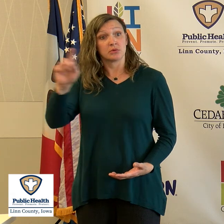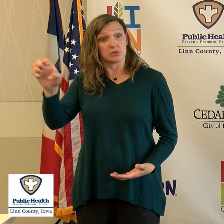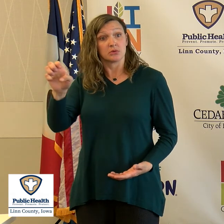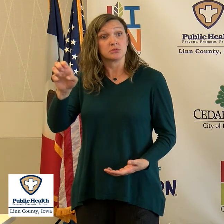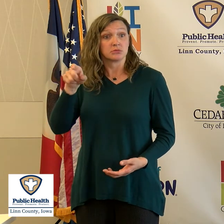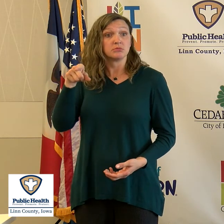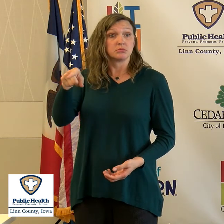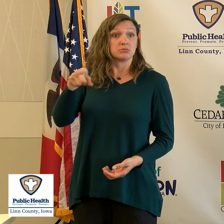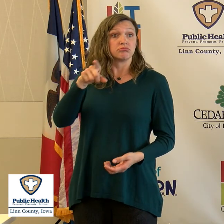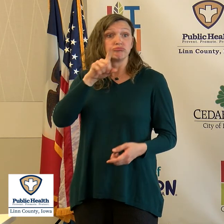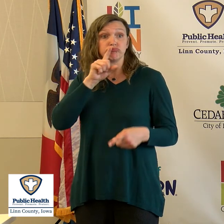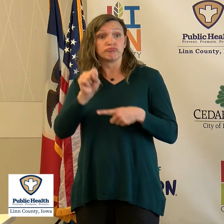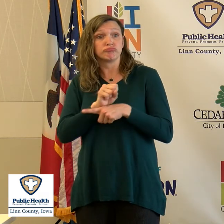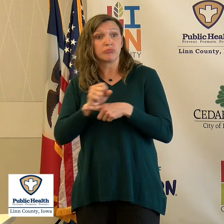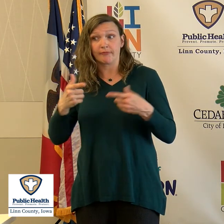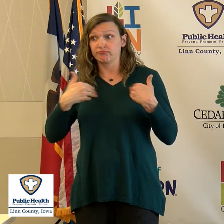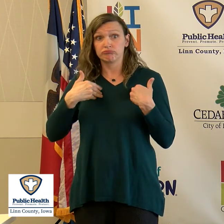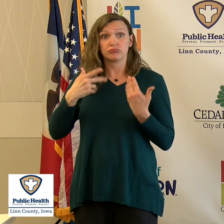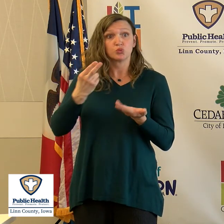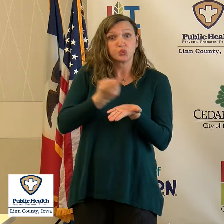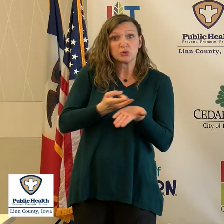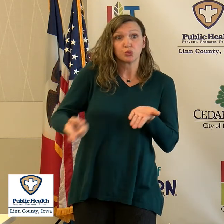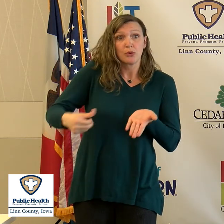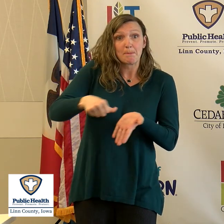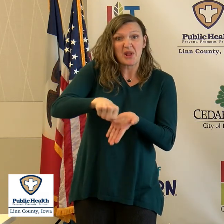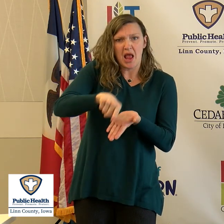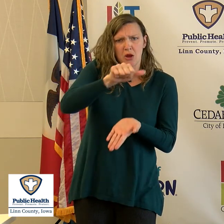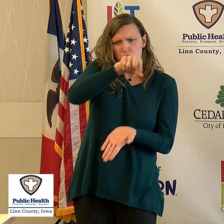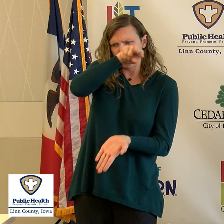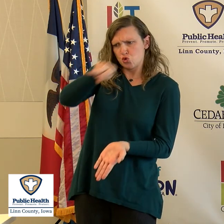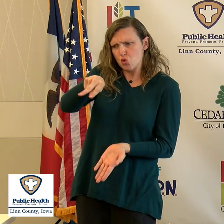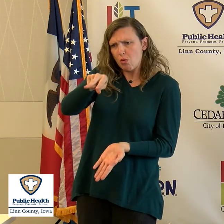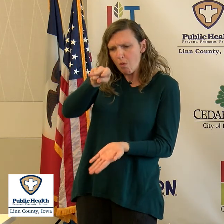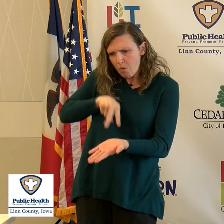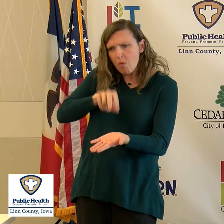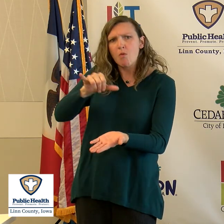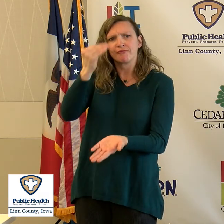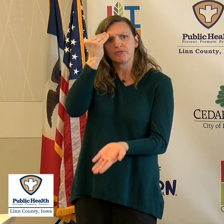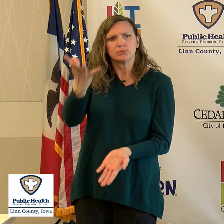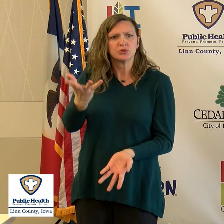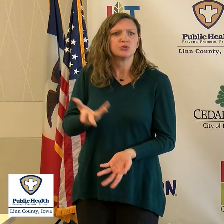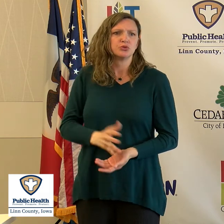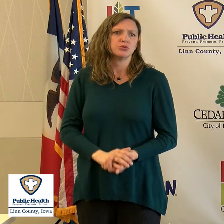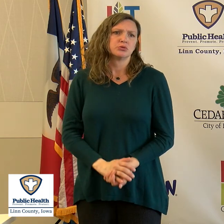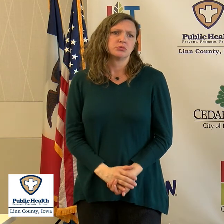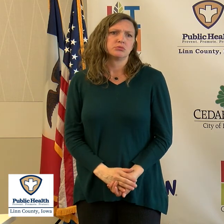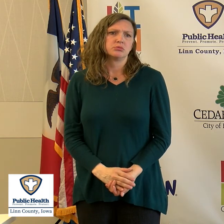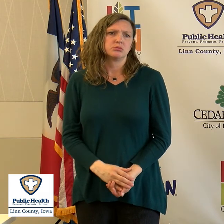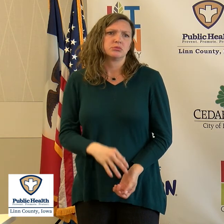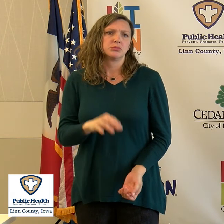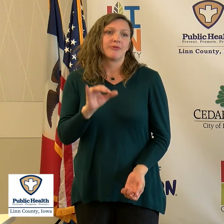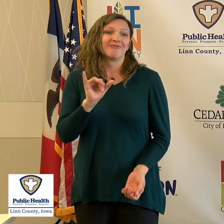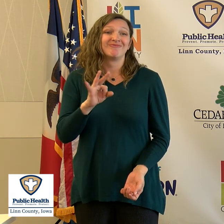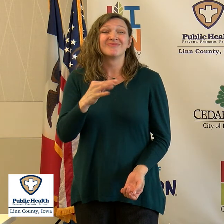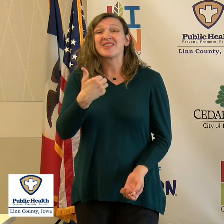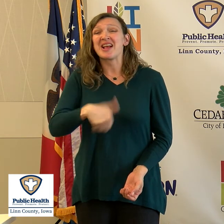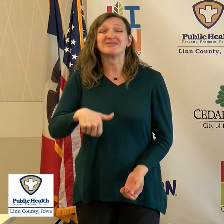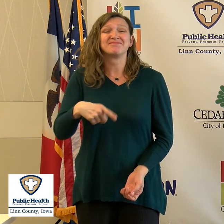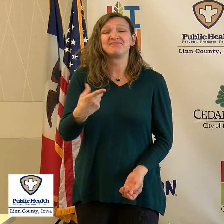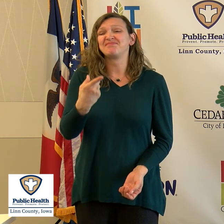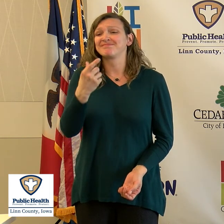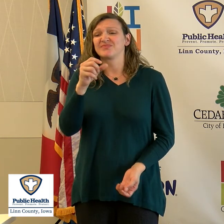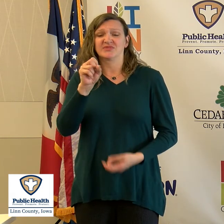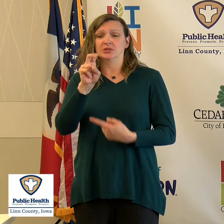residents. Additionally, this can be a very difficult time for those dealing with addiction. Addiction treatment